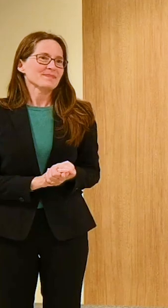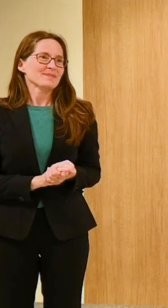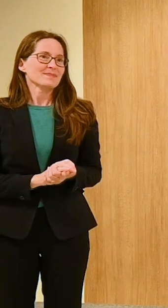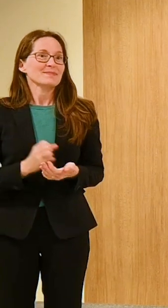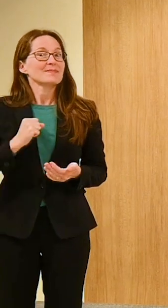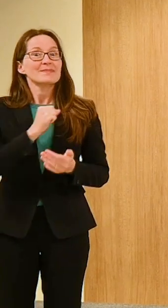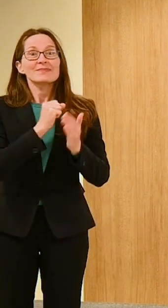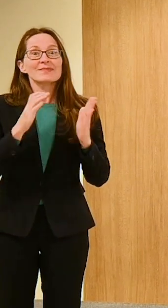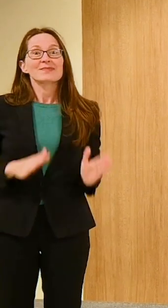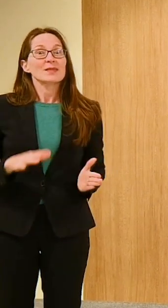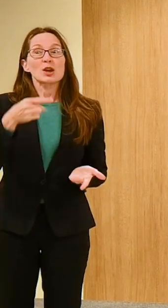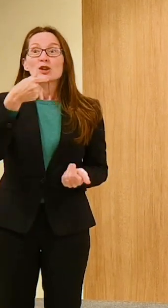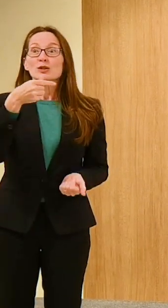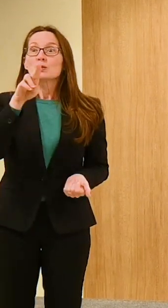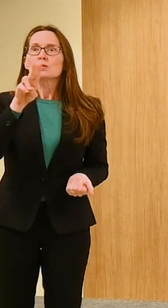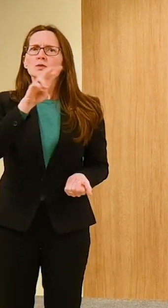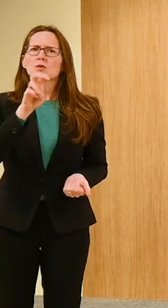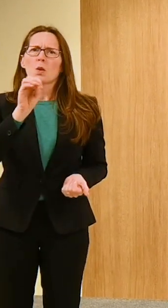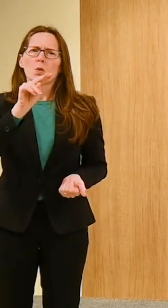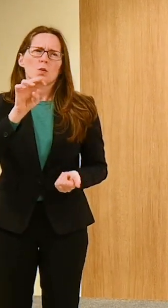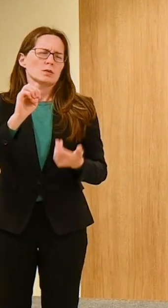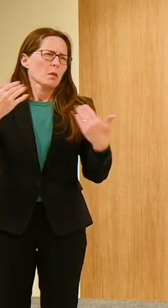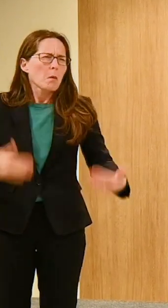Senator Guy Gazzone, instrumental for us.